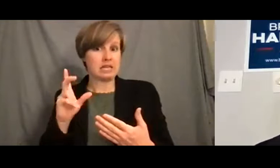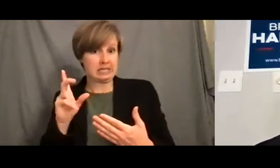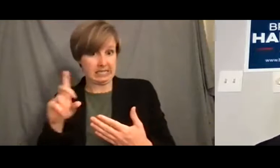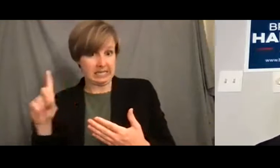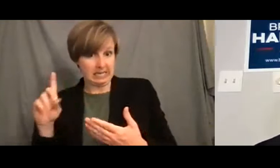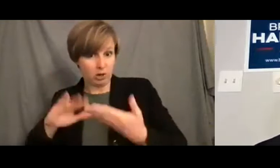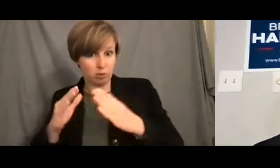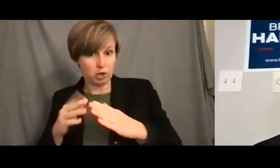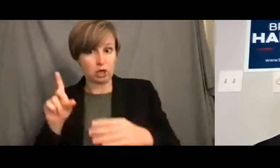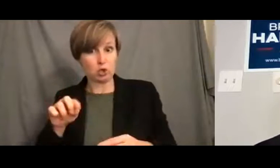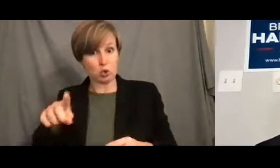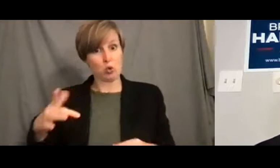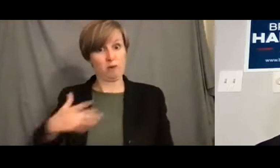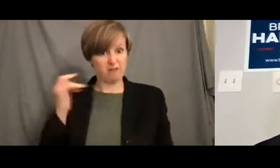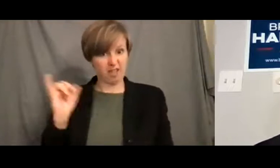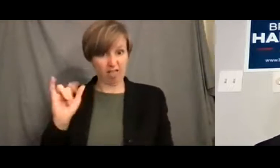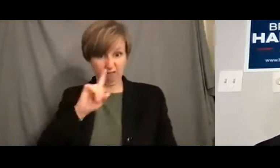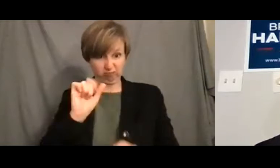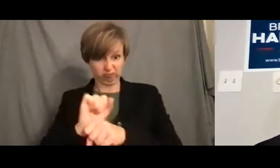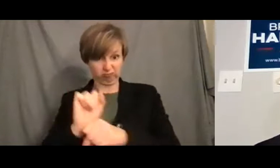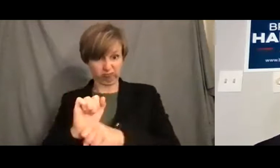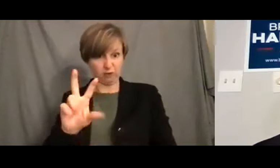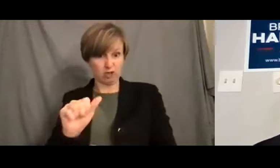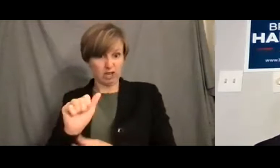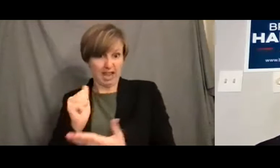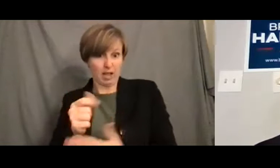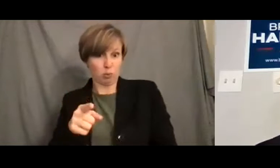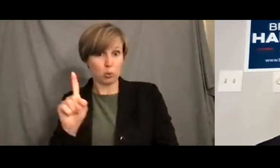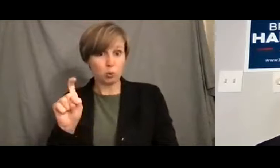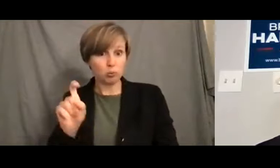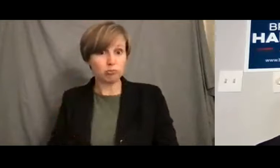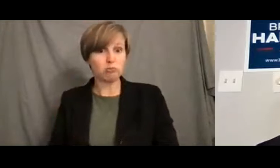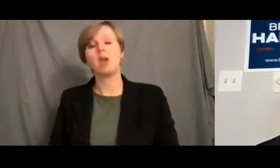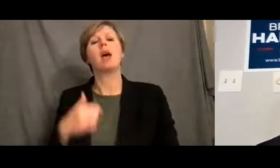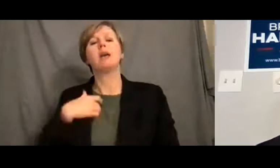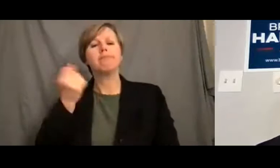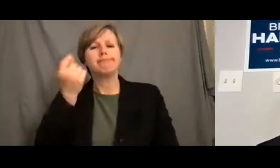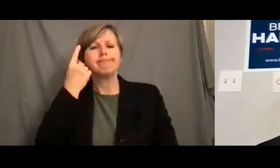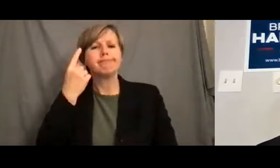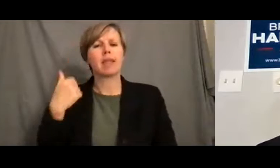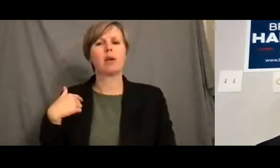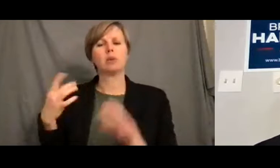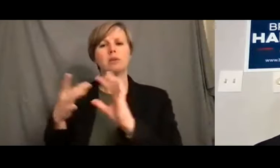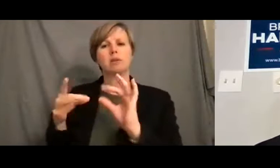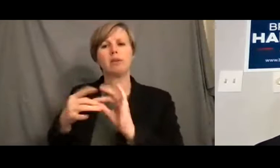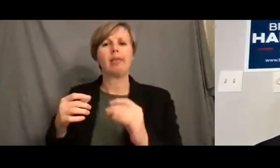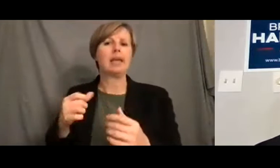is here with you? Do you feel like they're helping you? I understand, as it was referenced, that things don't